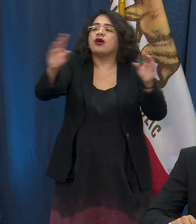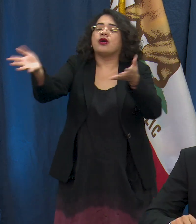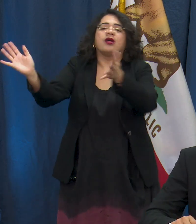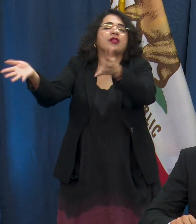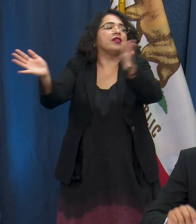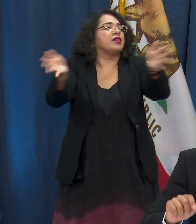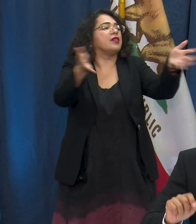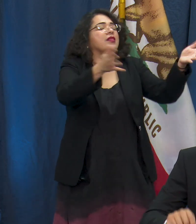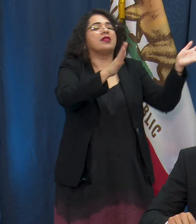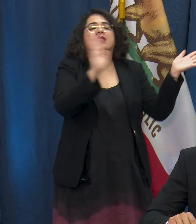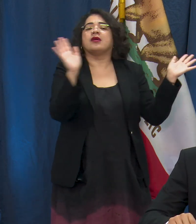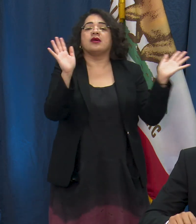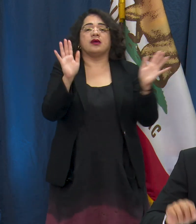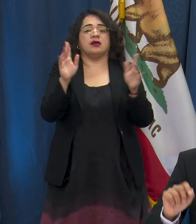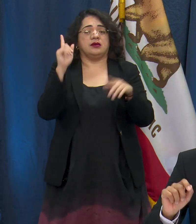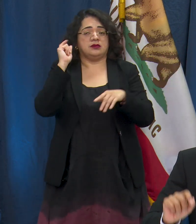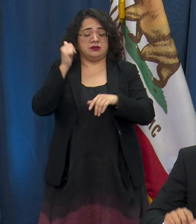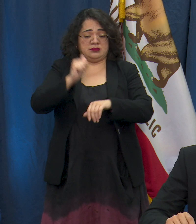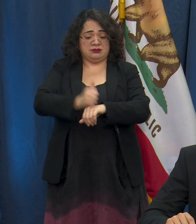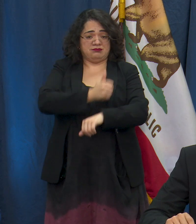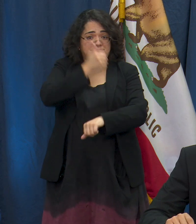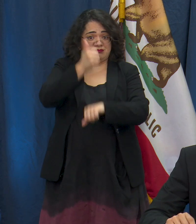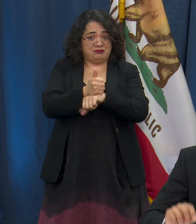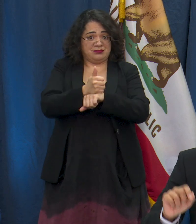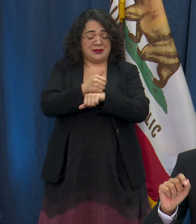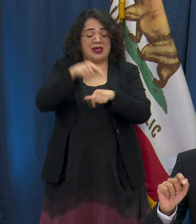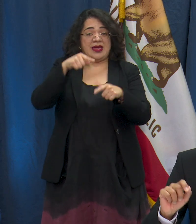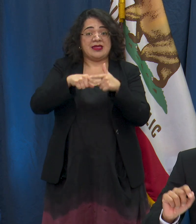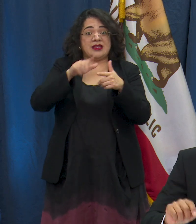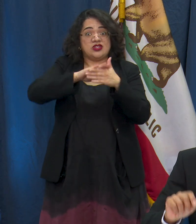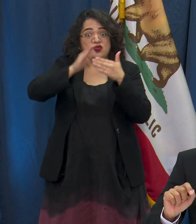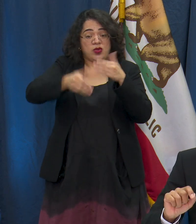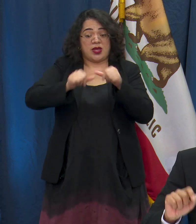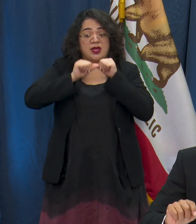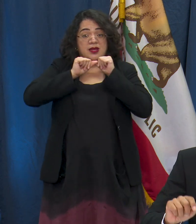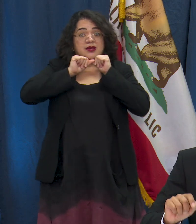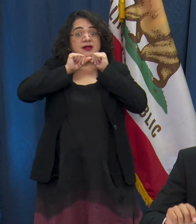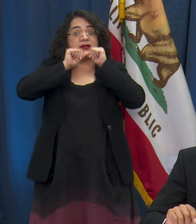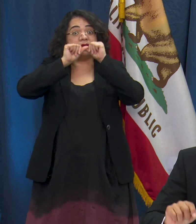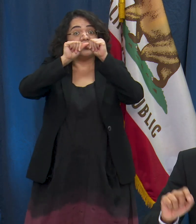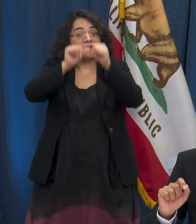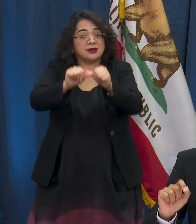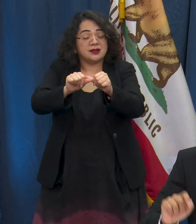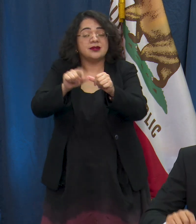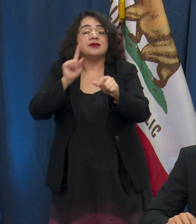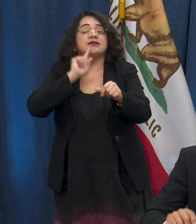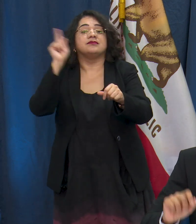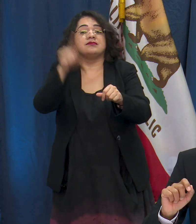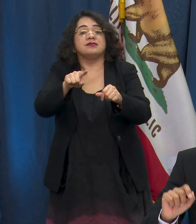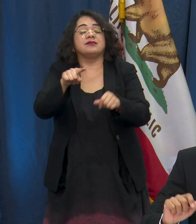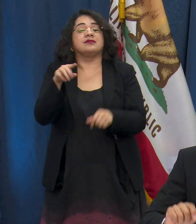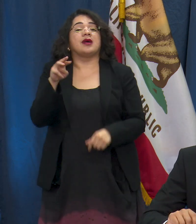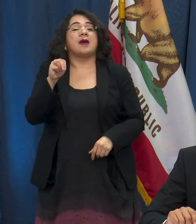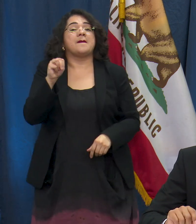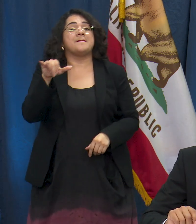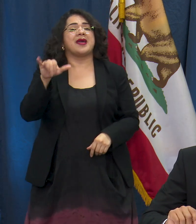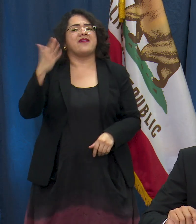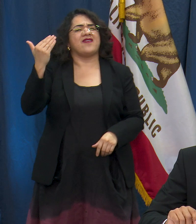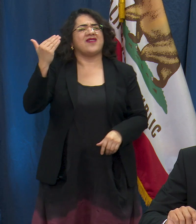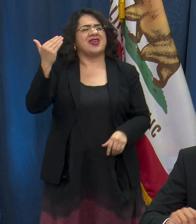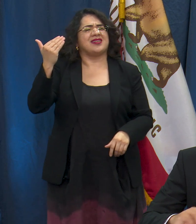is in place today and through this weekend, and until we change anything through May the